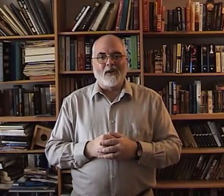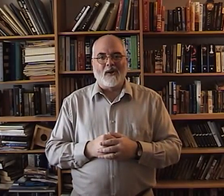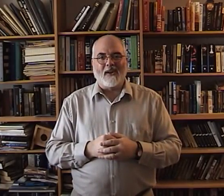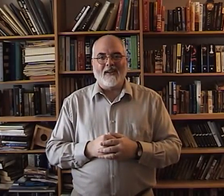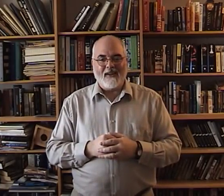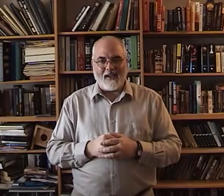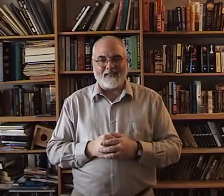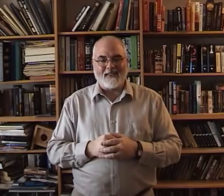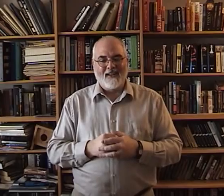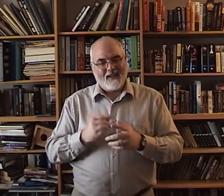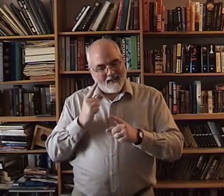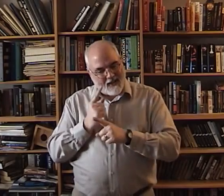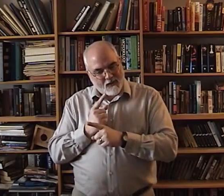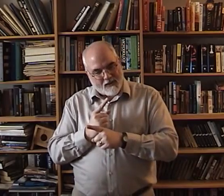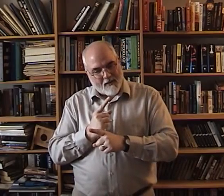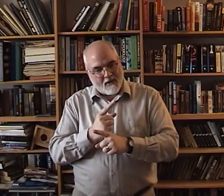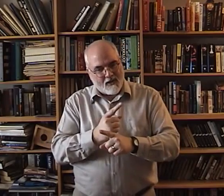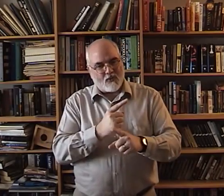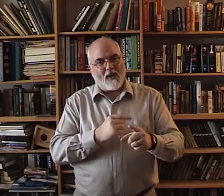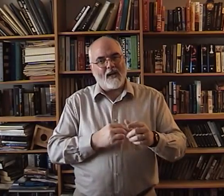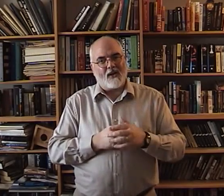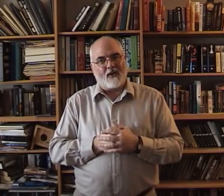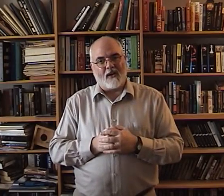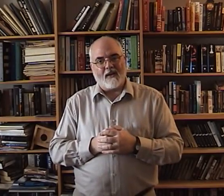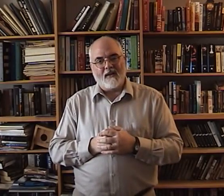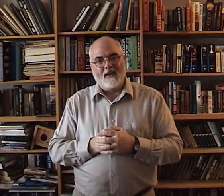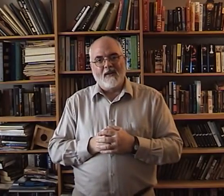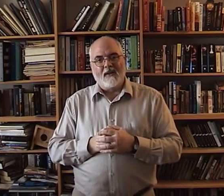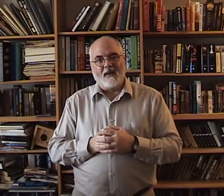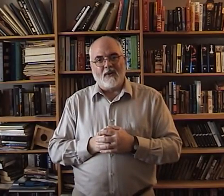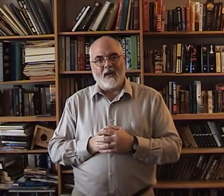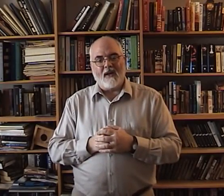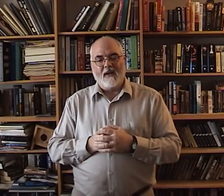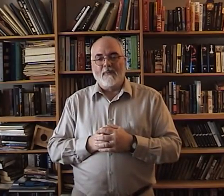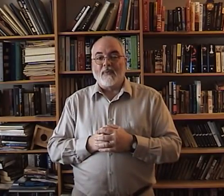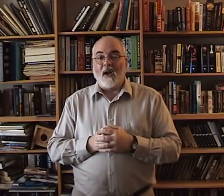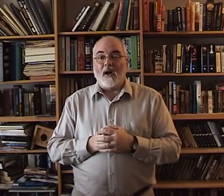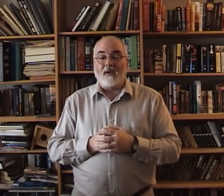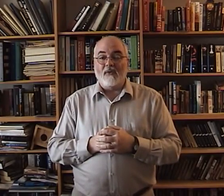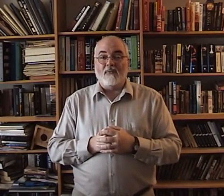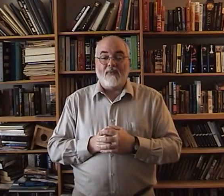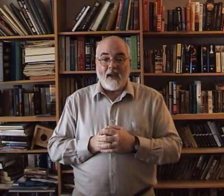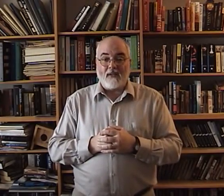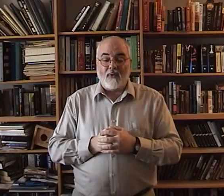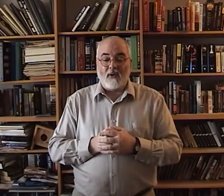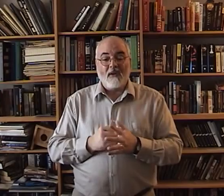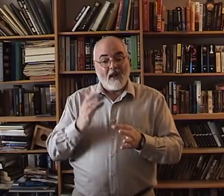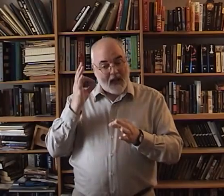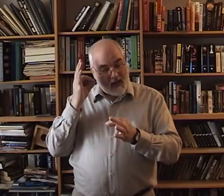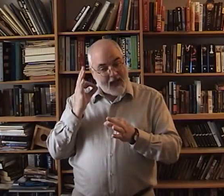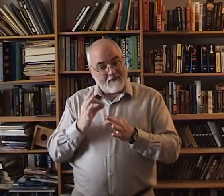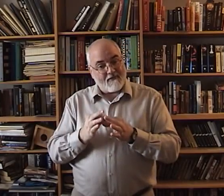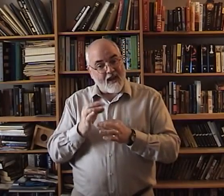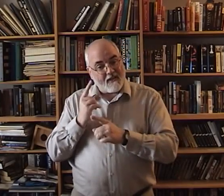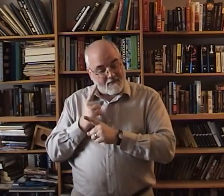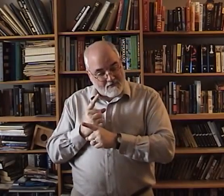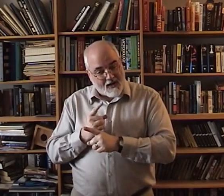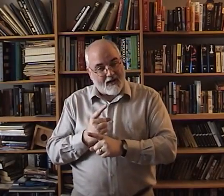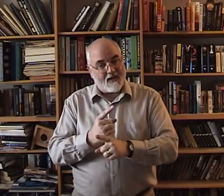Regularly. Yes. That's what that means. Regularly. Okay? Are you faithful? I have faith